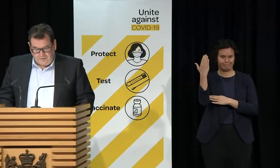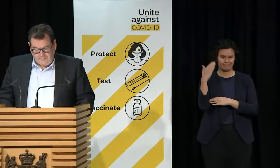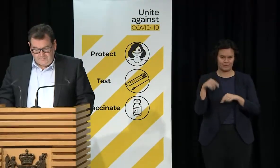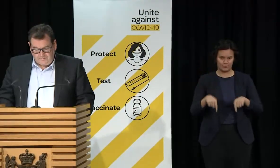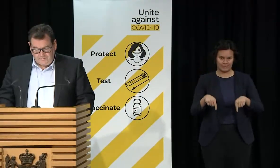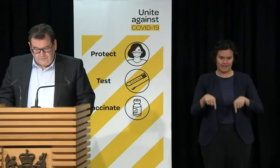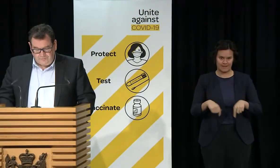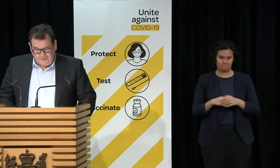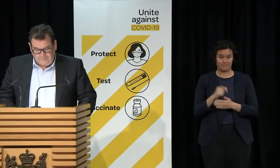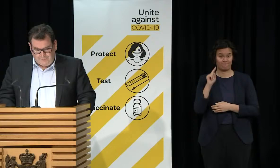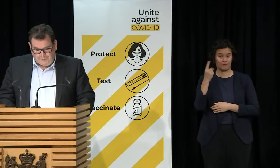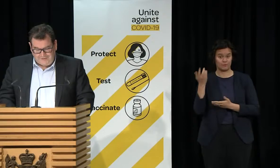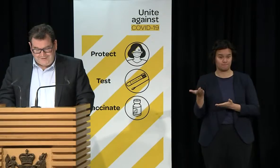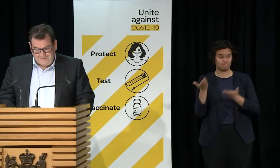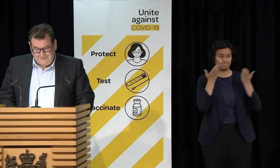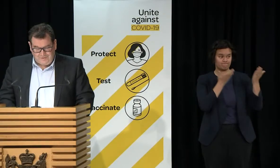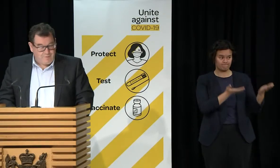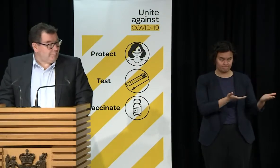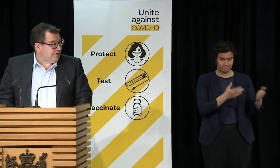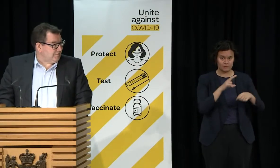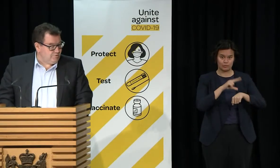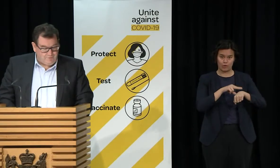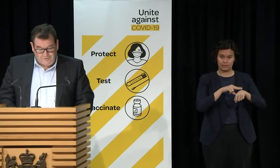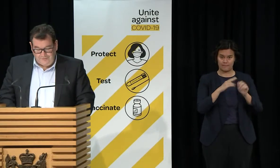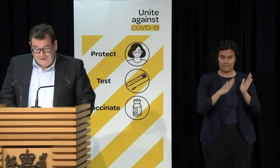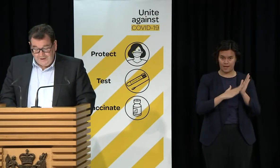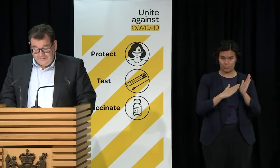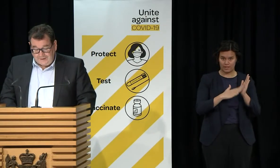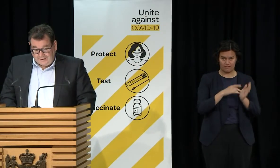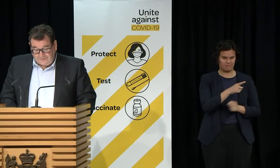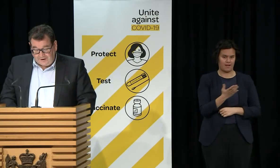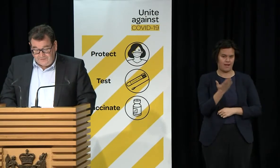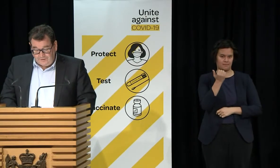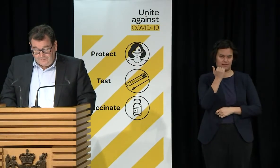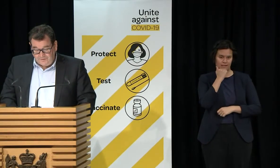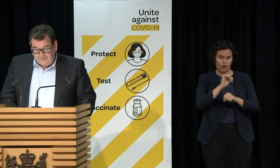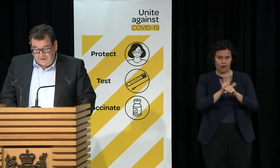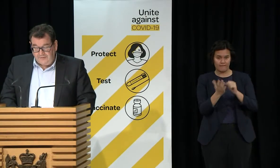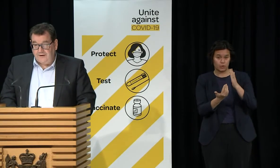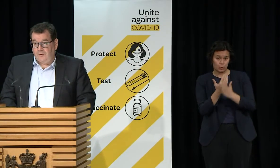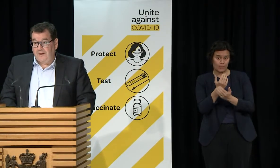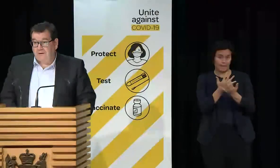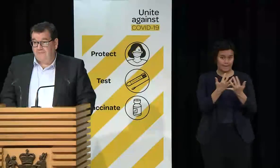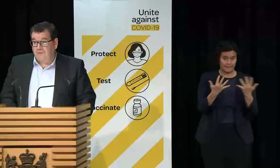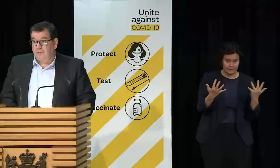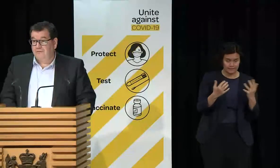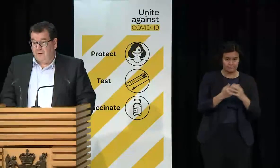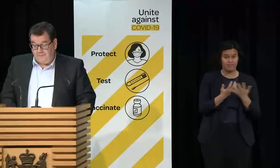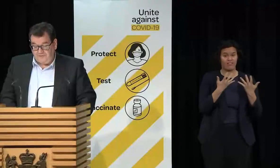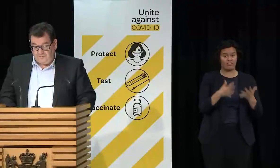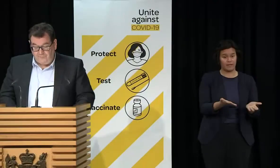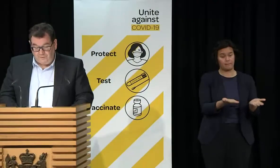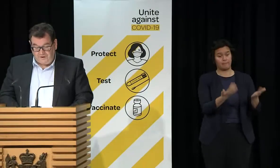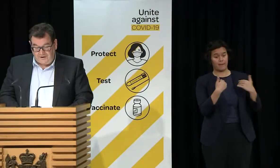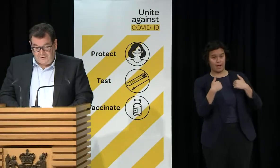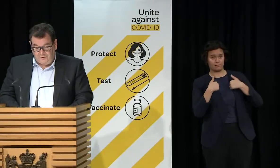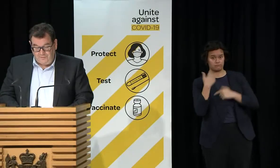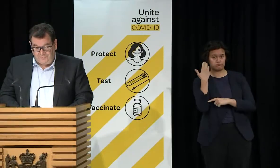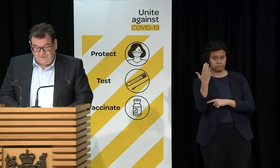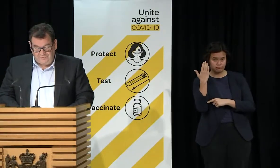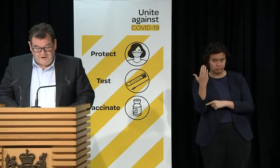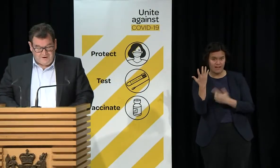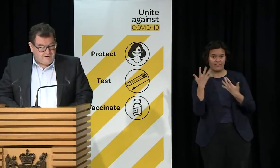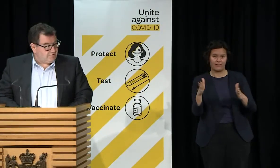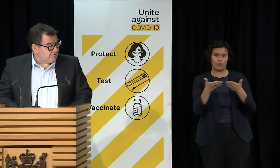will hand over to the Director of Public Health to update you on the latest case numbers, and then I'll make a few brief comments before taking